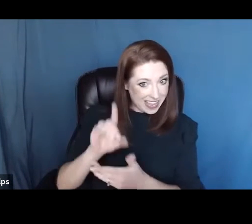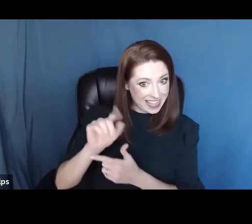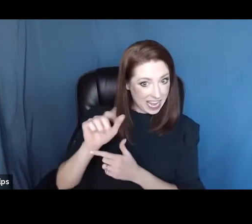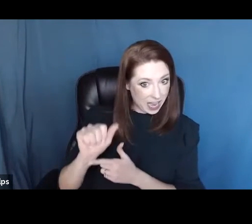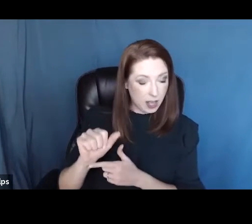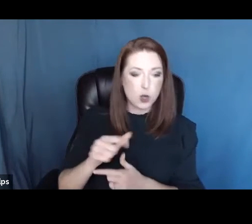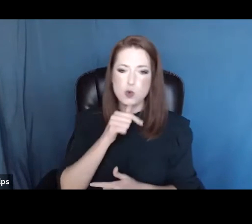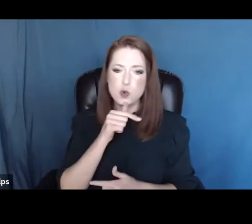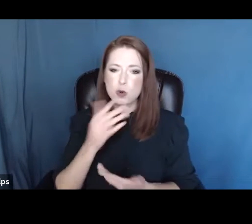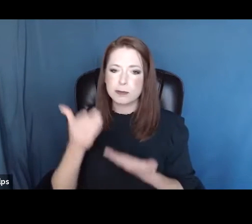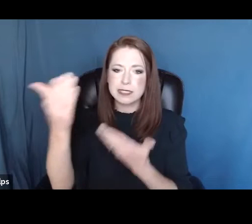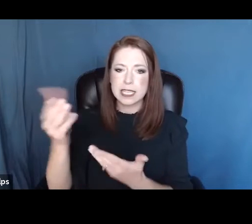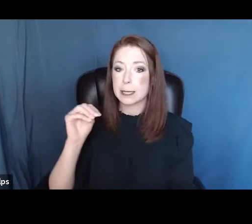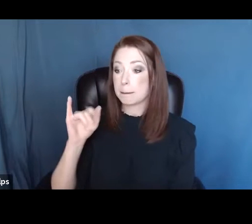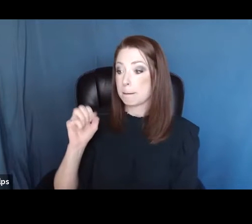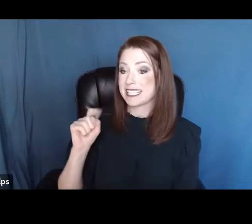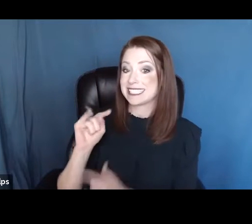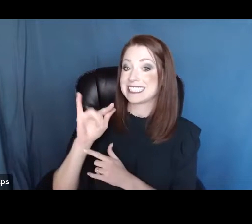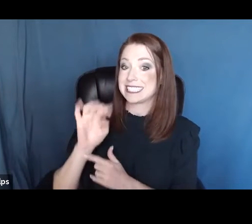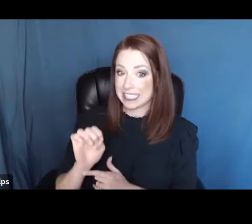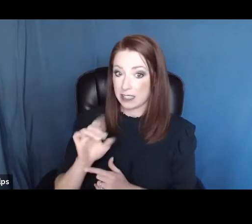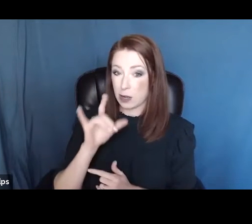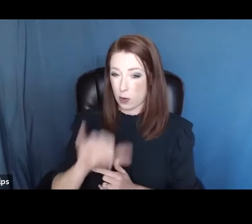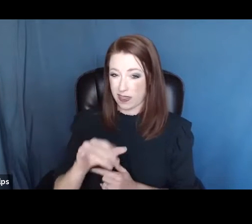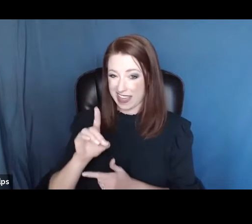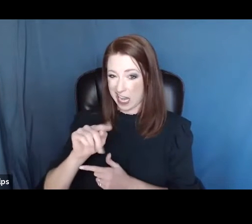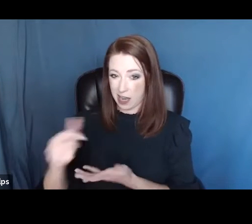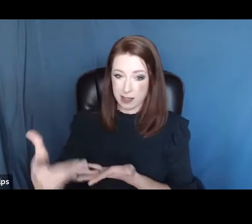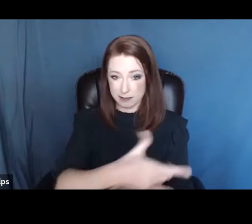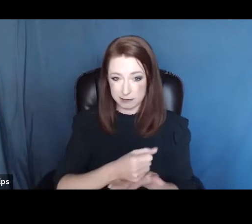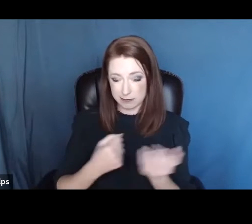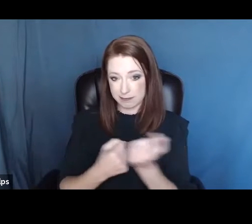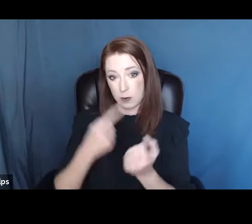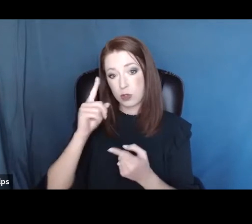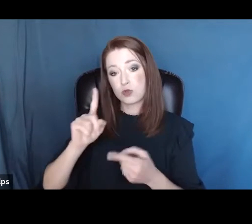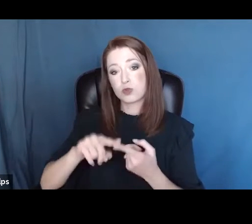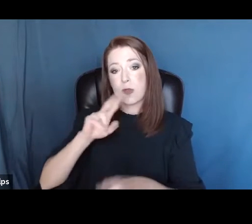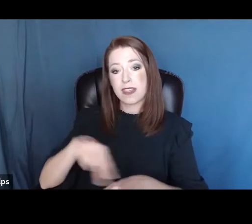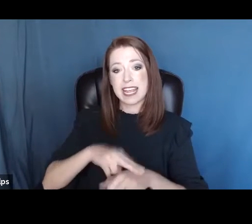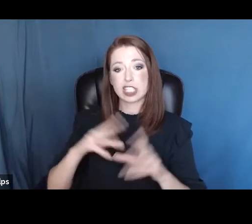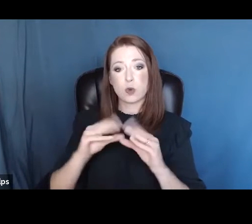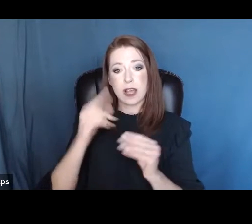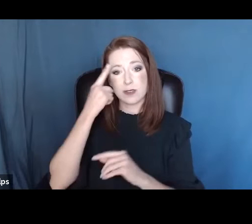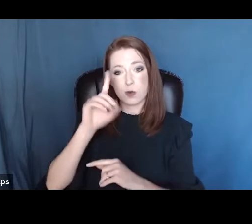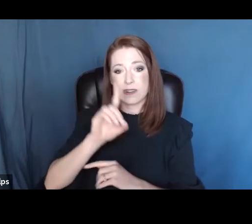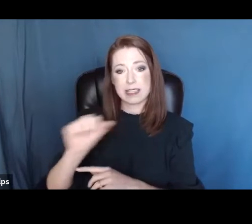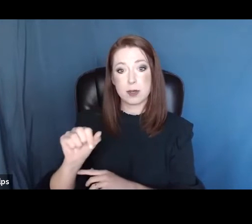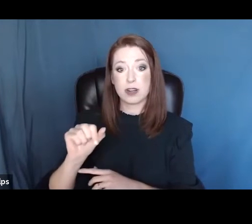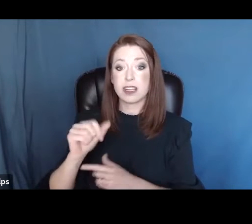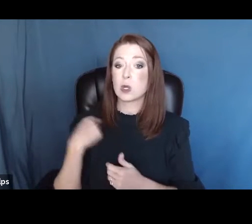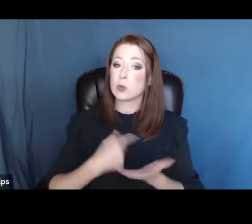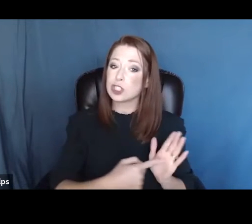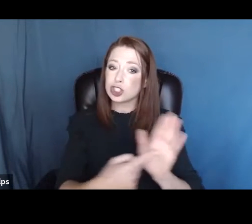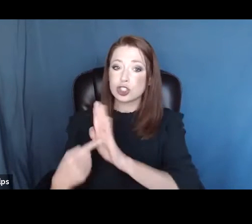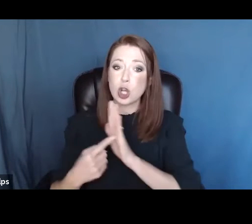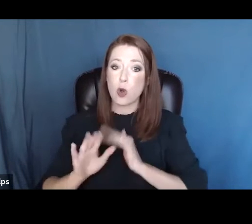was, with support of DisDATA, to the National Council on Disability, really emphasizing the barriers that